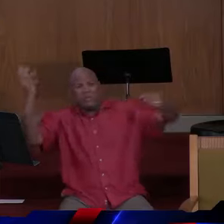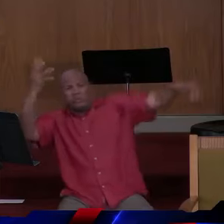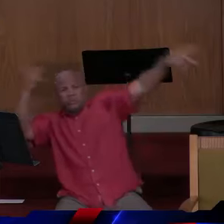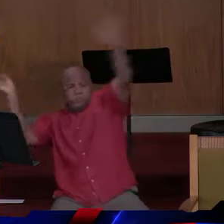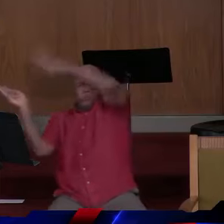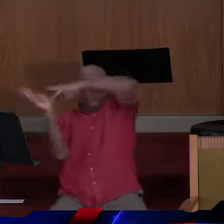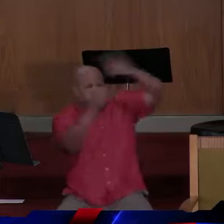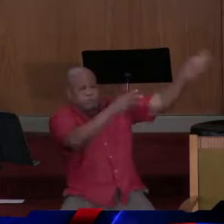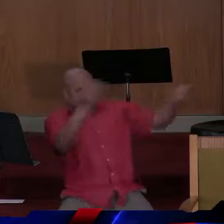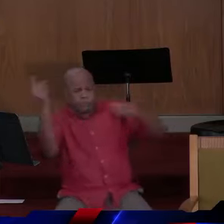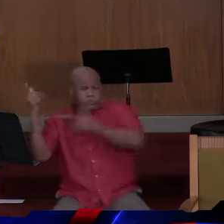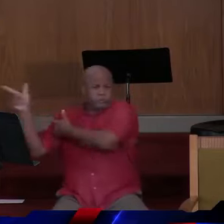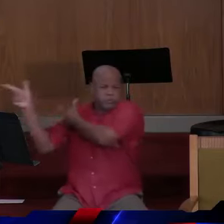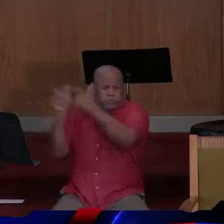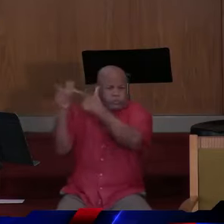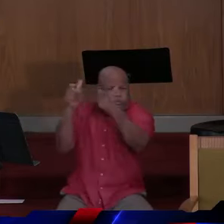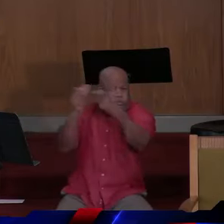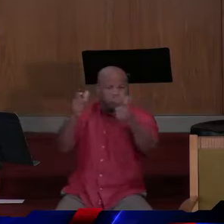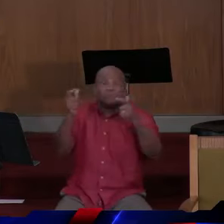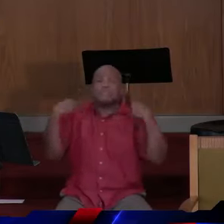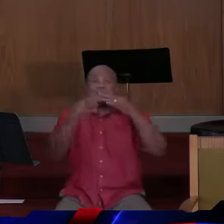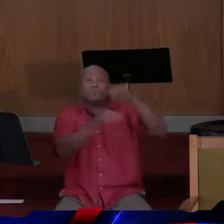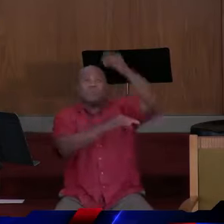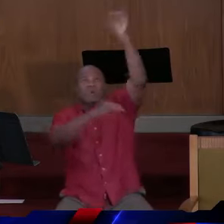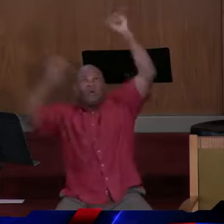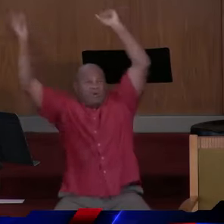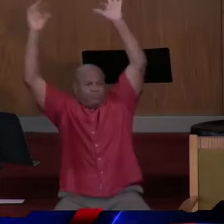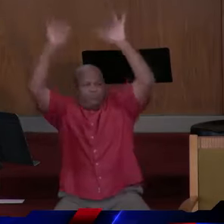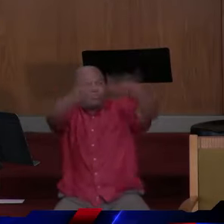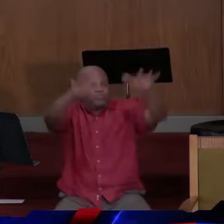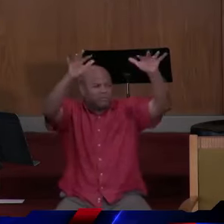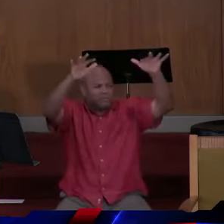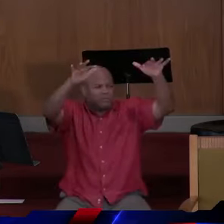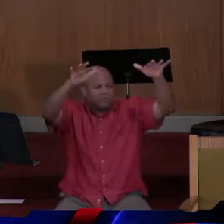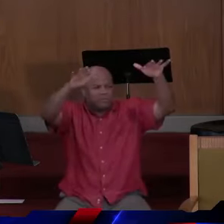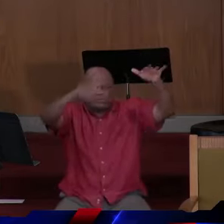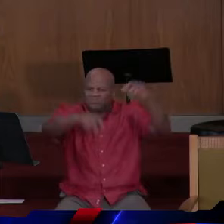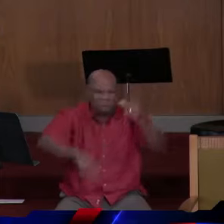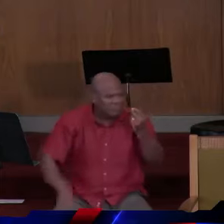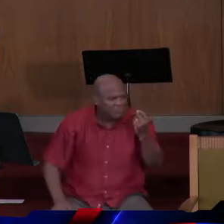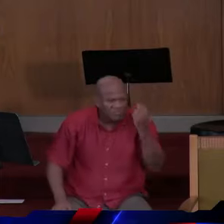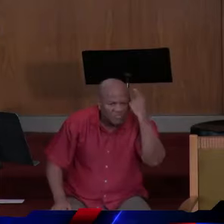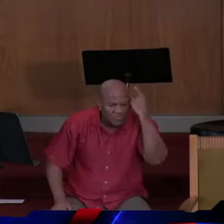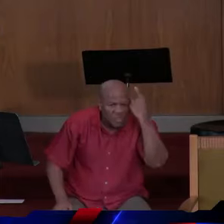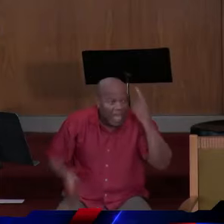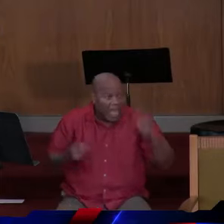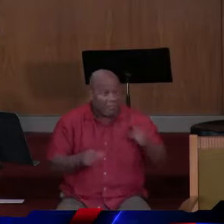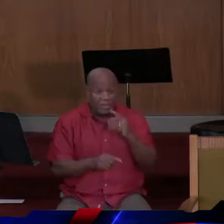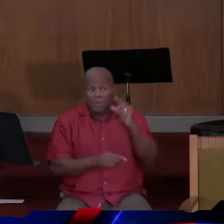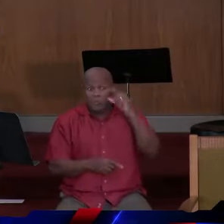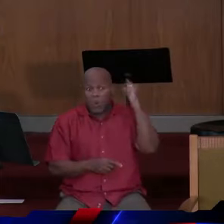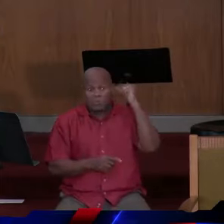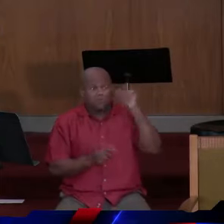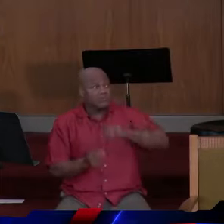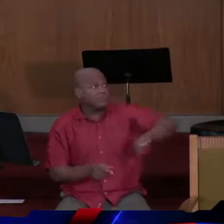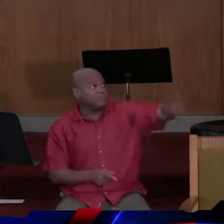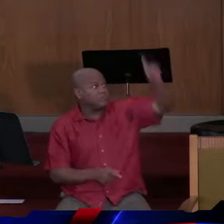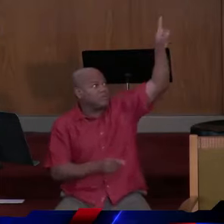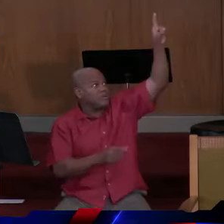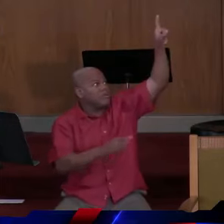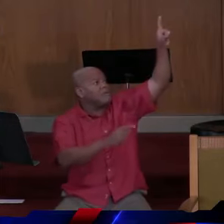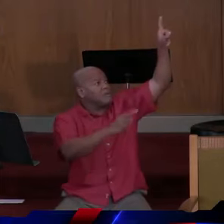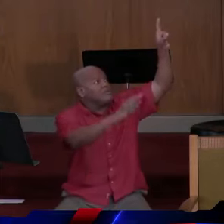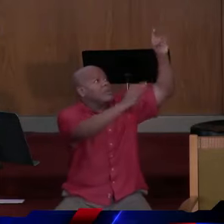on them. You don't hear me. When Moses went up and got the law, he brought it back to